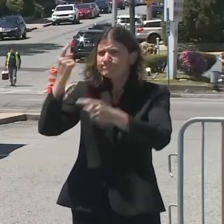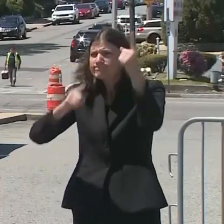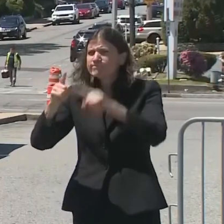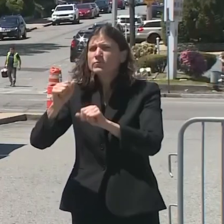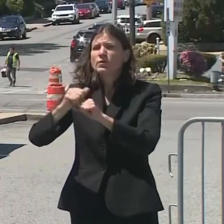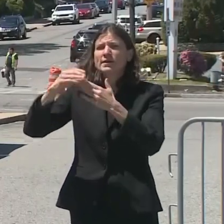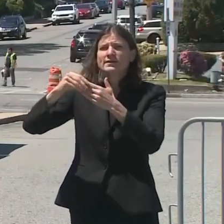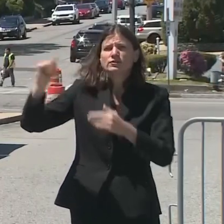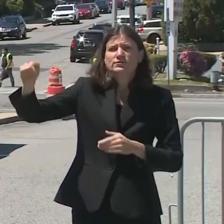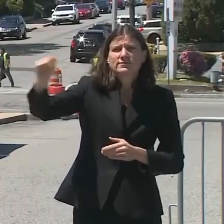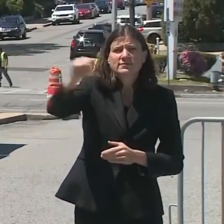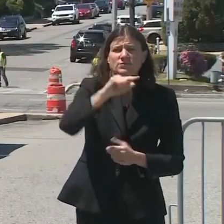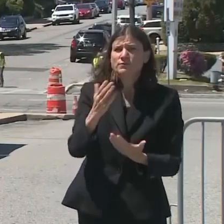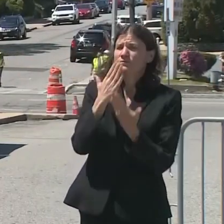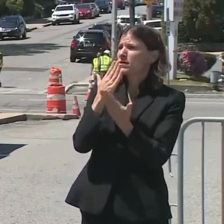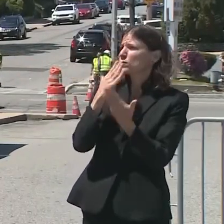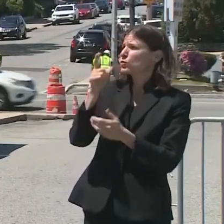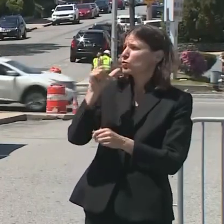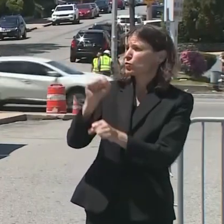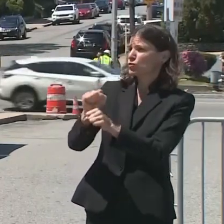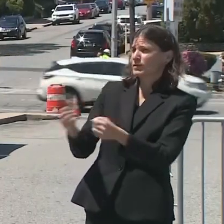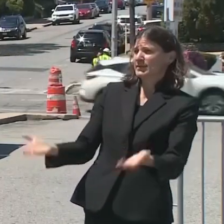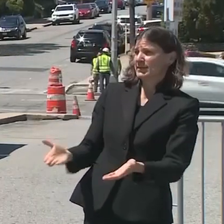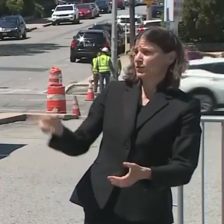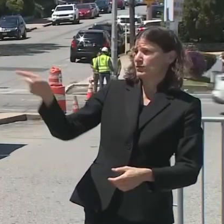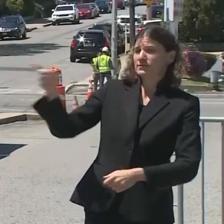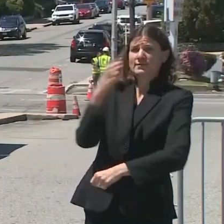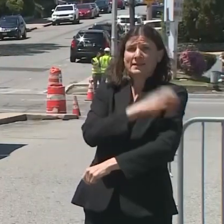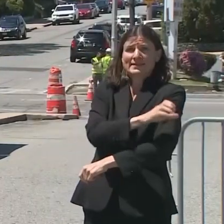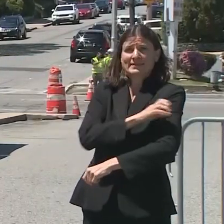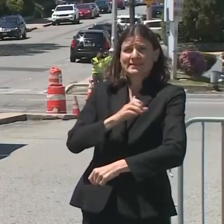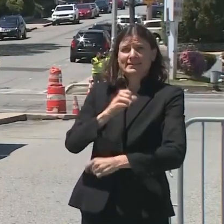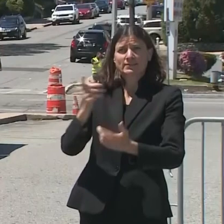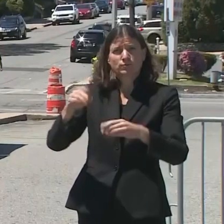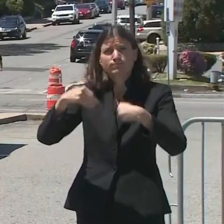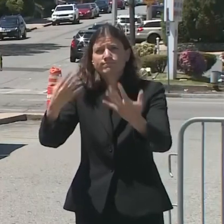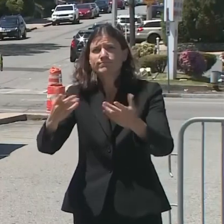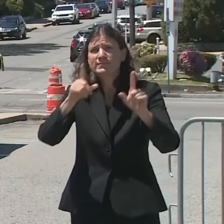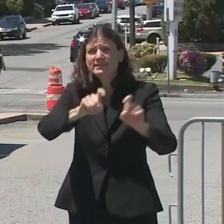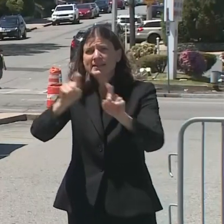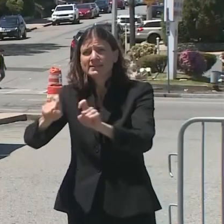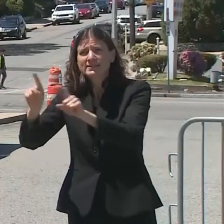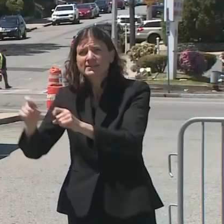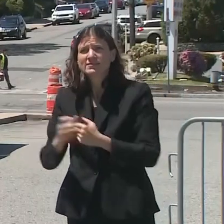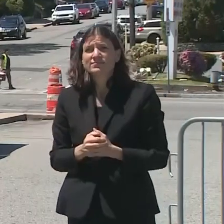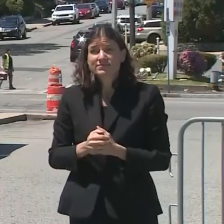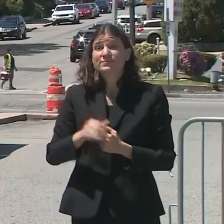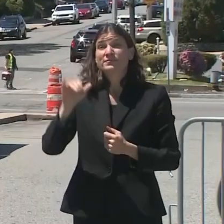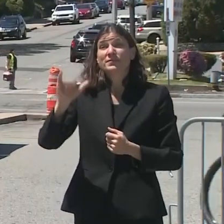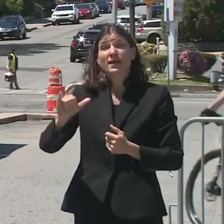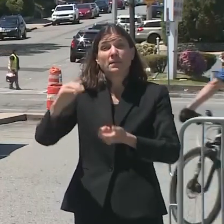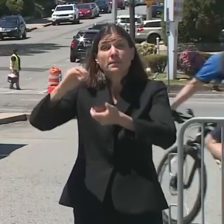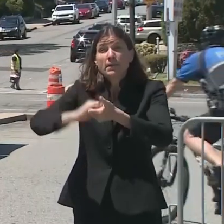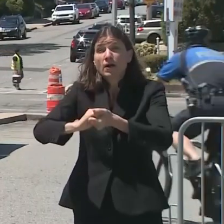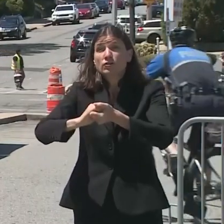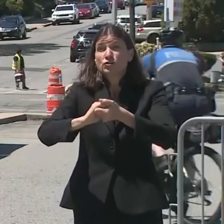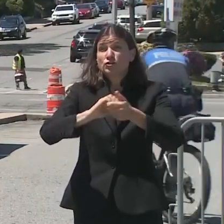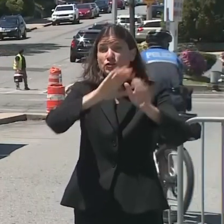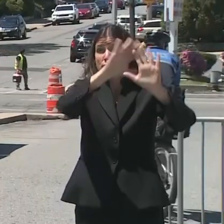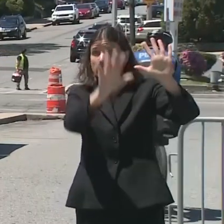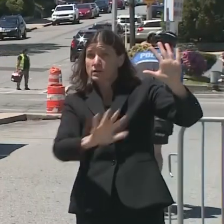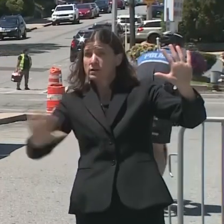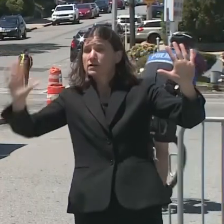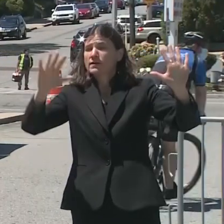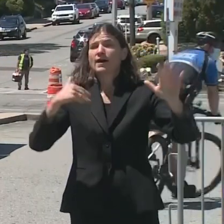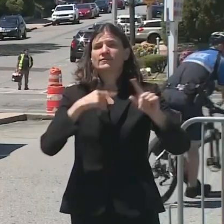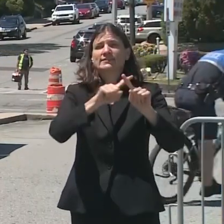the work they do in many communities in the Commonwealth where they are, for all intents and purposes, the front door and the primary source of health care